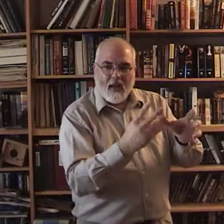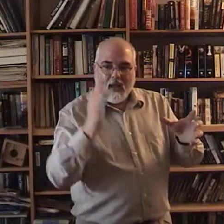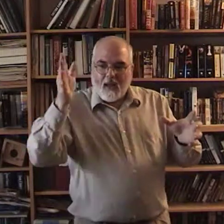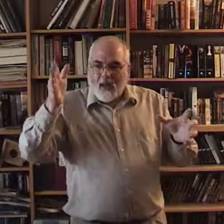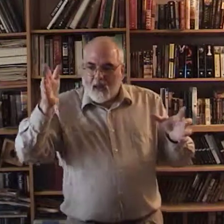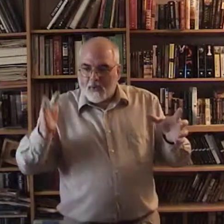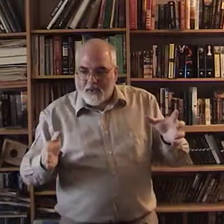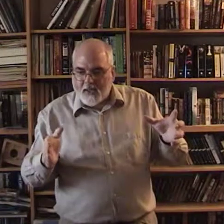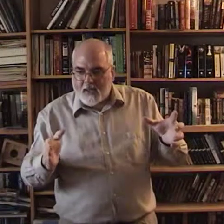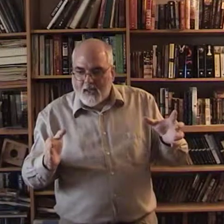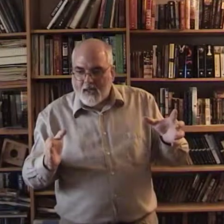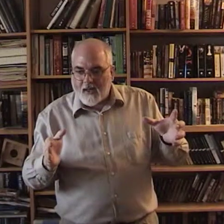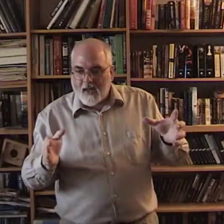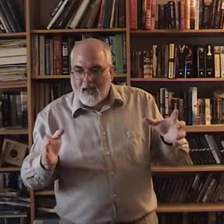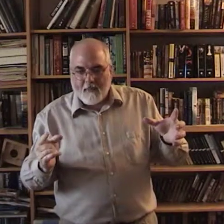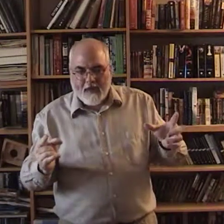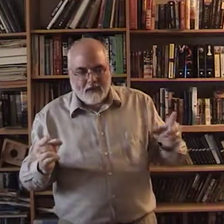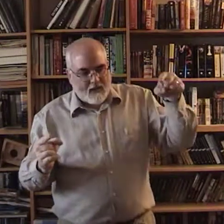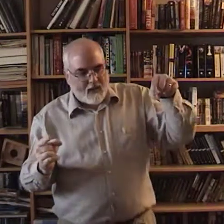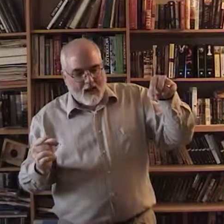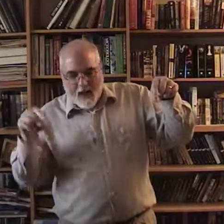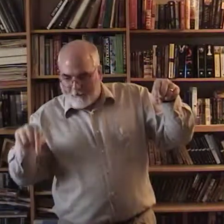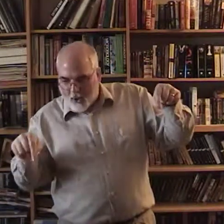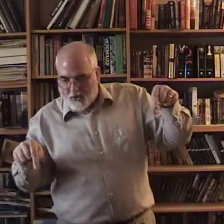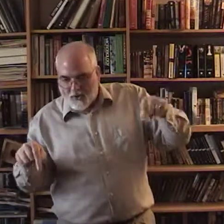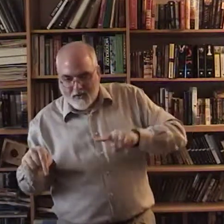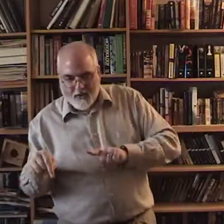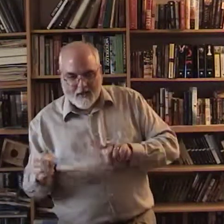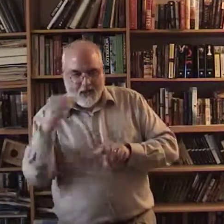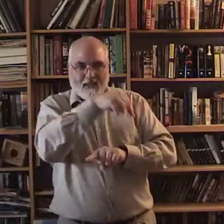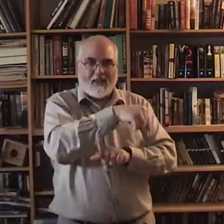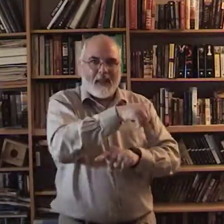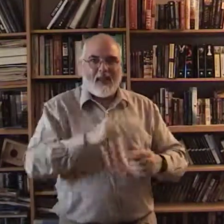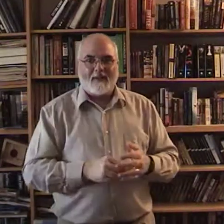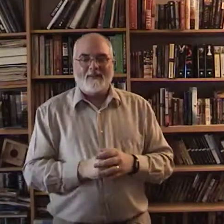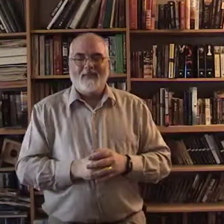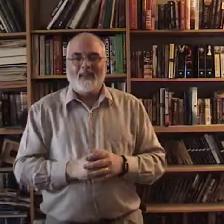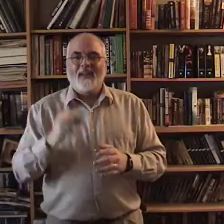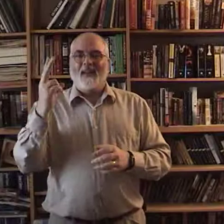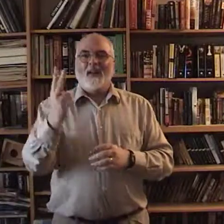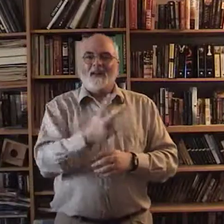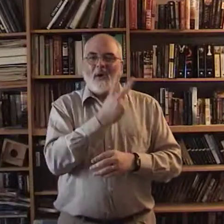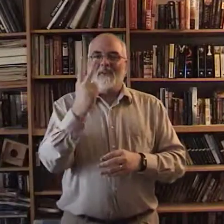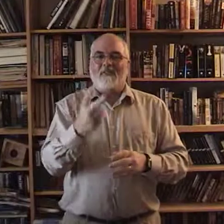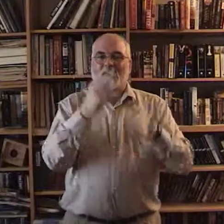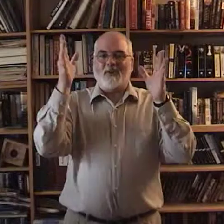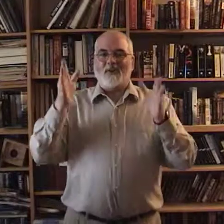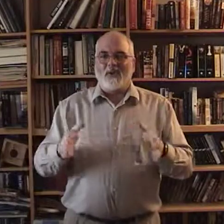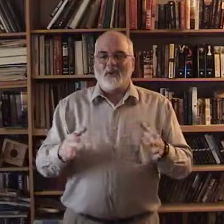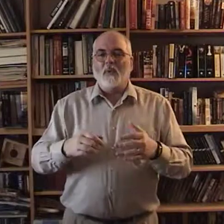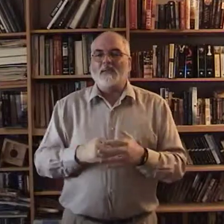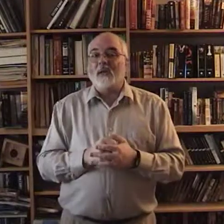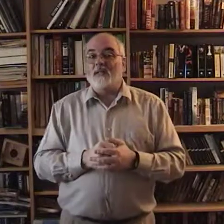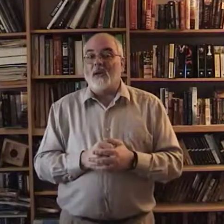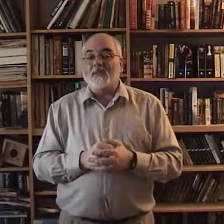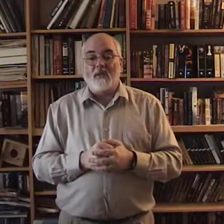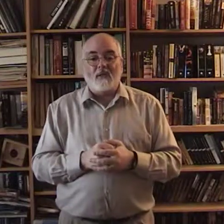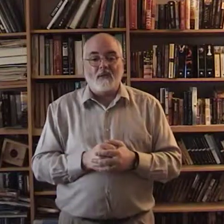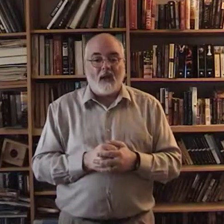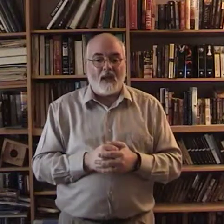and I put this at the end, it makes a person that does that. So a victor. We'll see this also, I don't